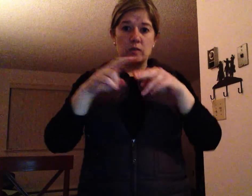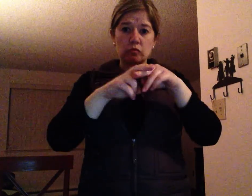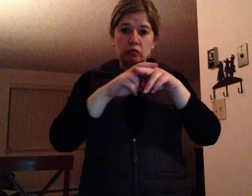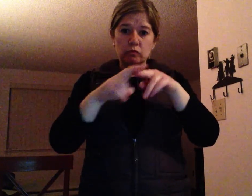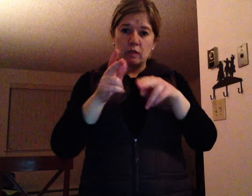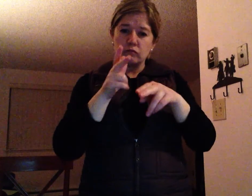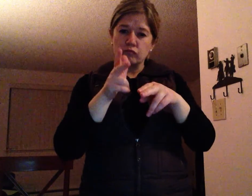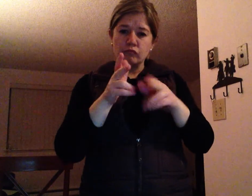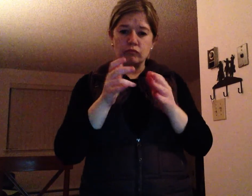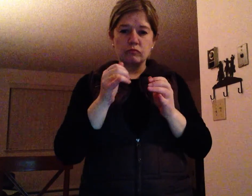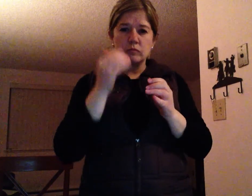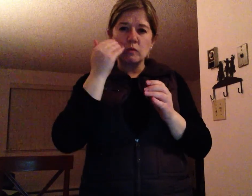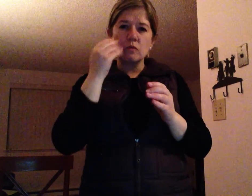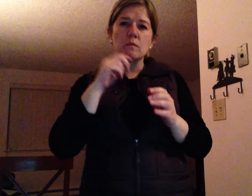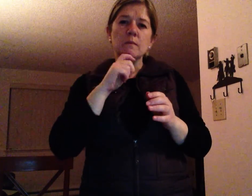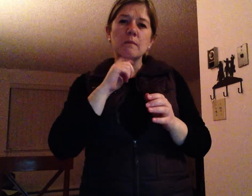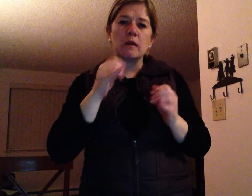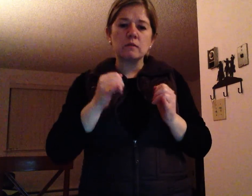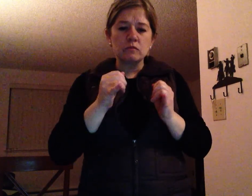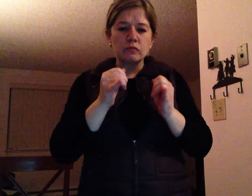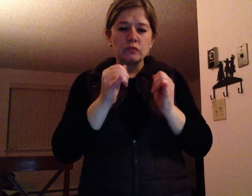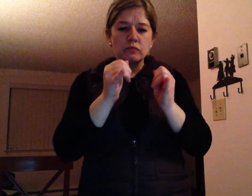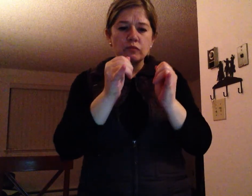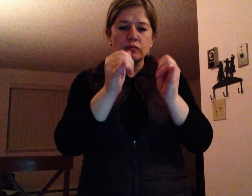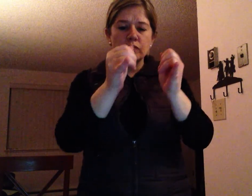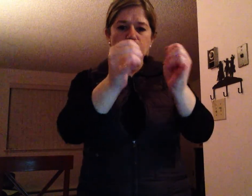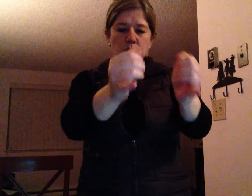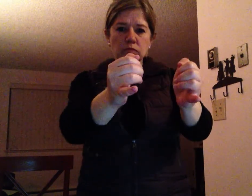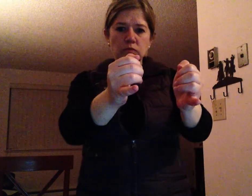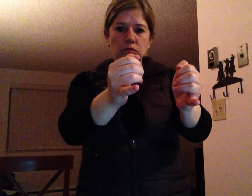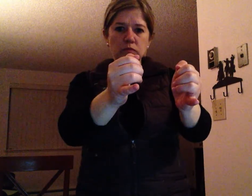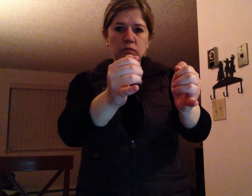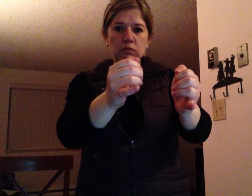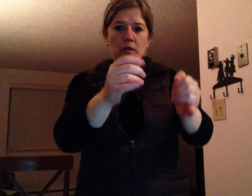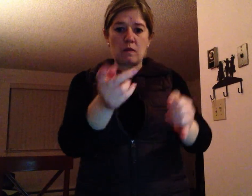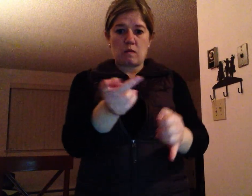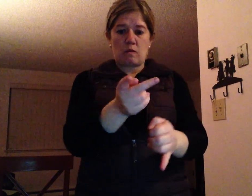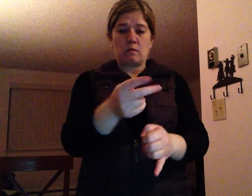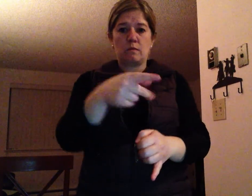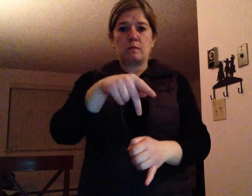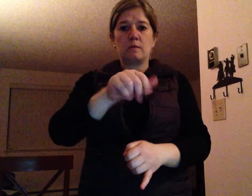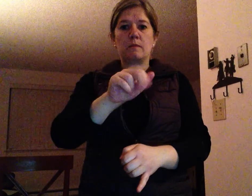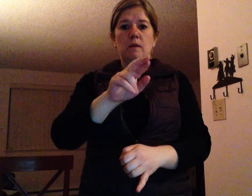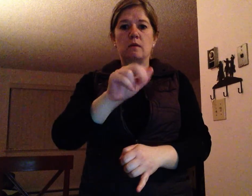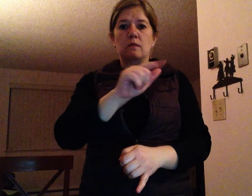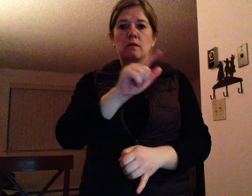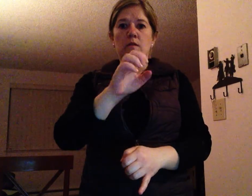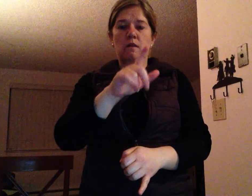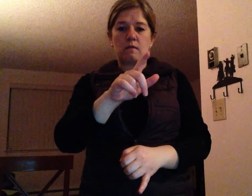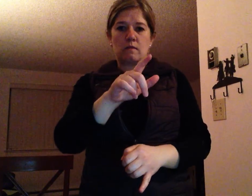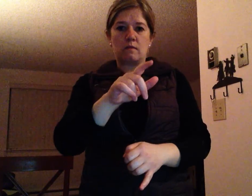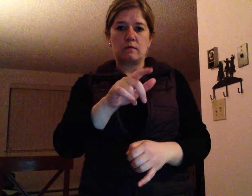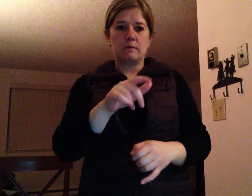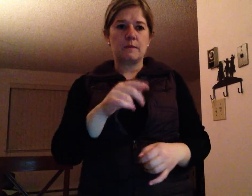at the back of your desk and the front of your desk. They're parallel. I want you to look at the ceiling and I want you to look